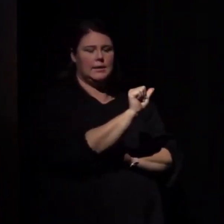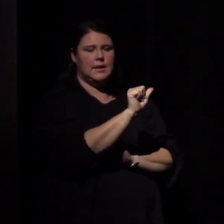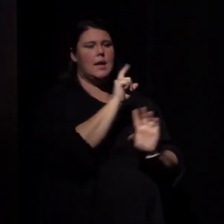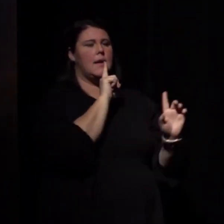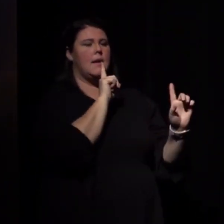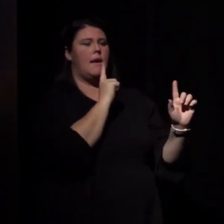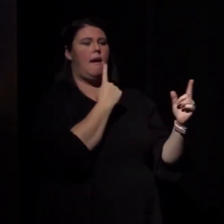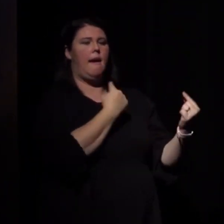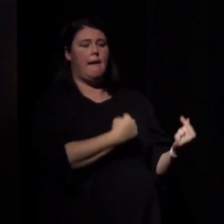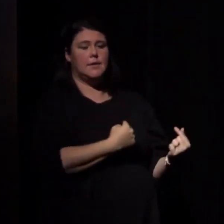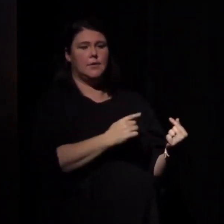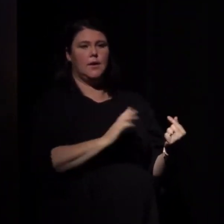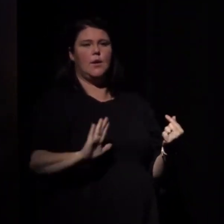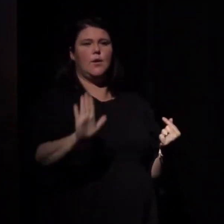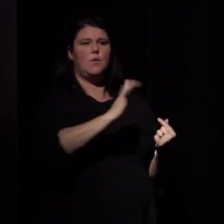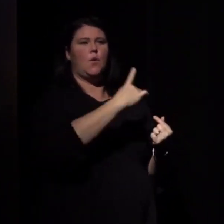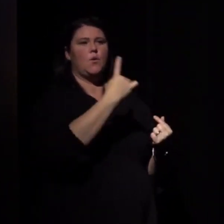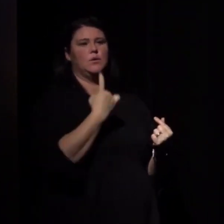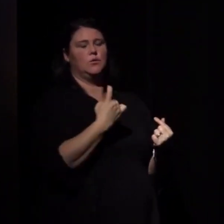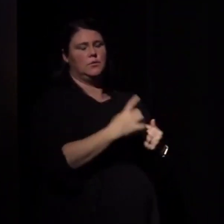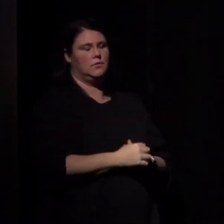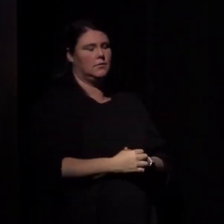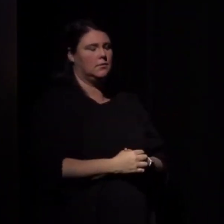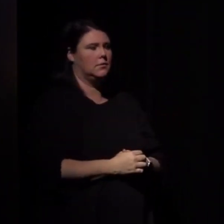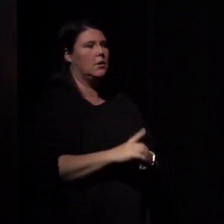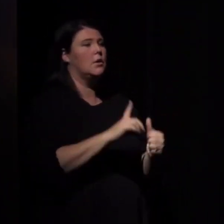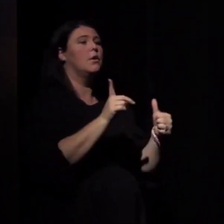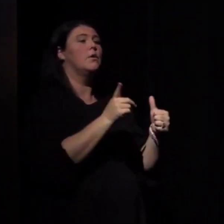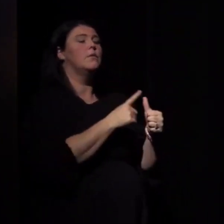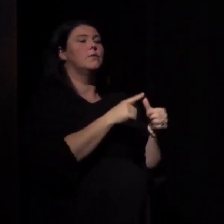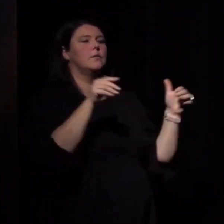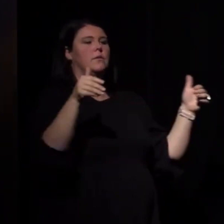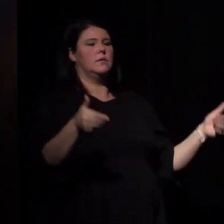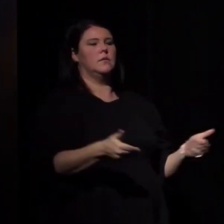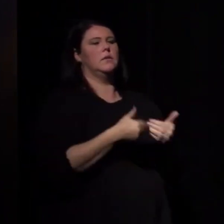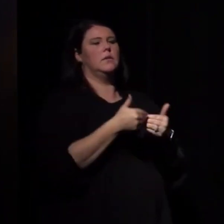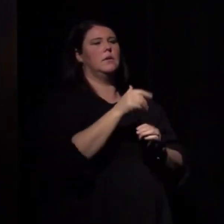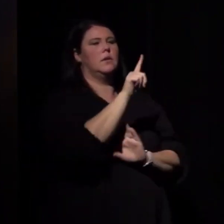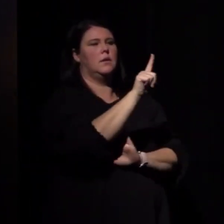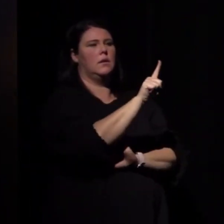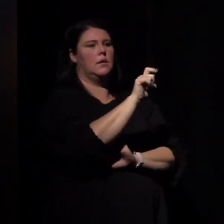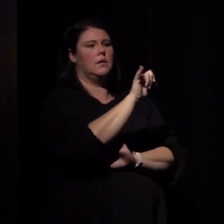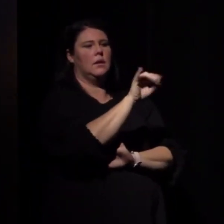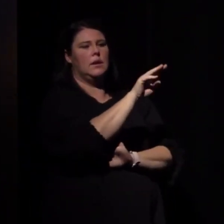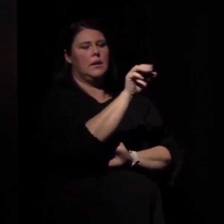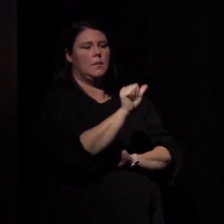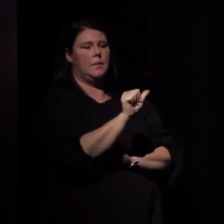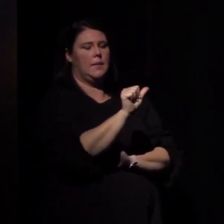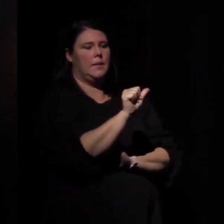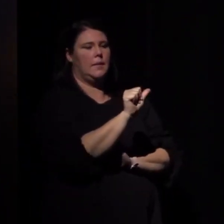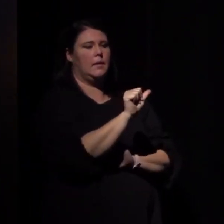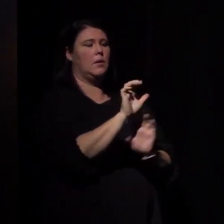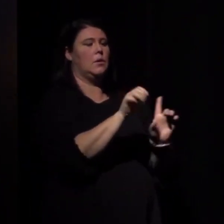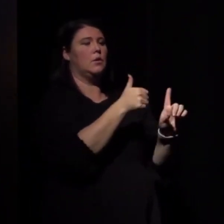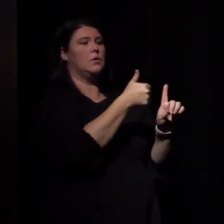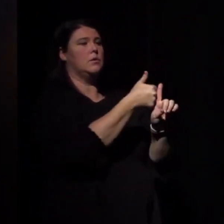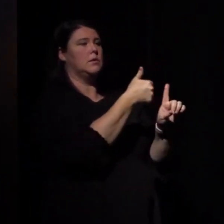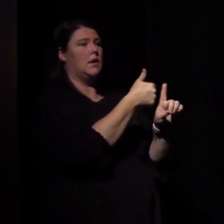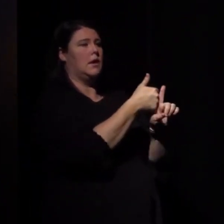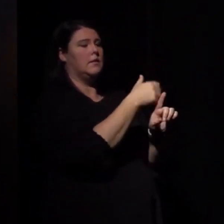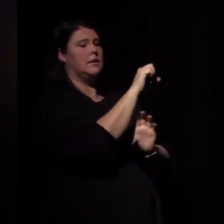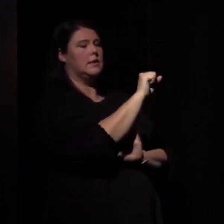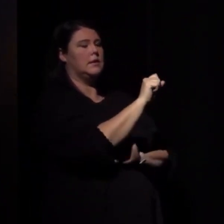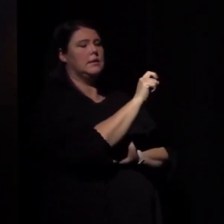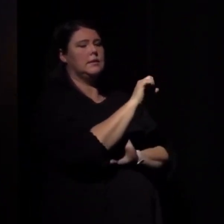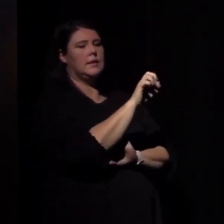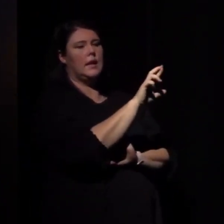you submitted before this event. First, I'd like to introduce Lima Sharma Seth, is a racialized settler ally